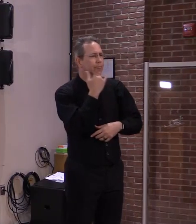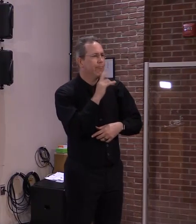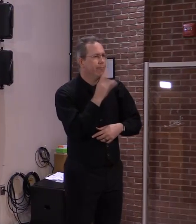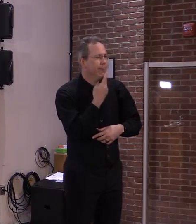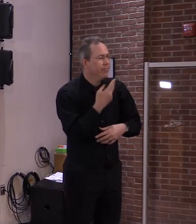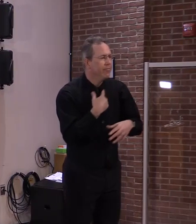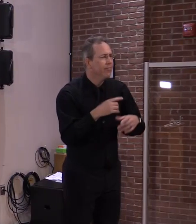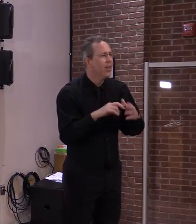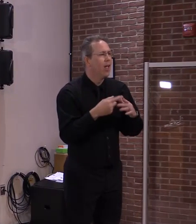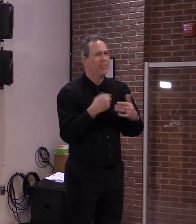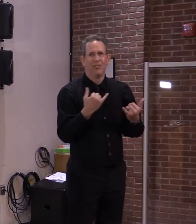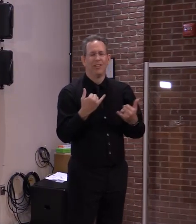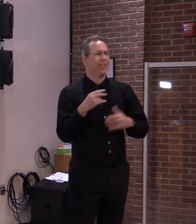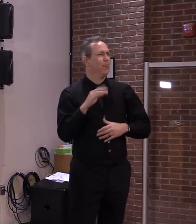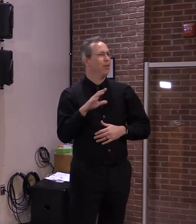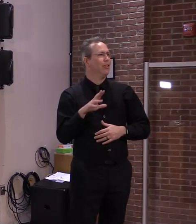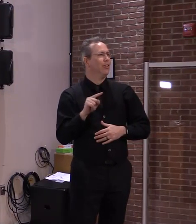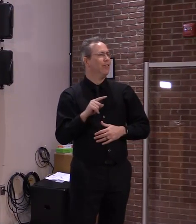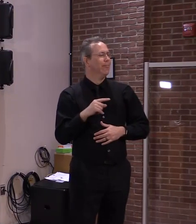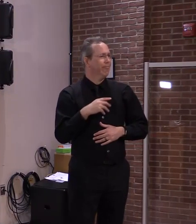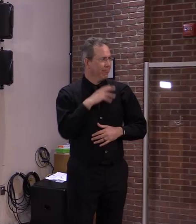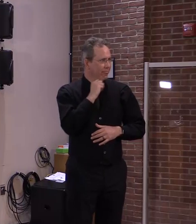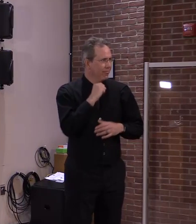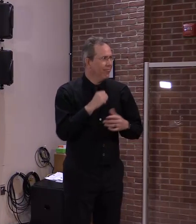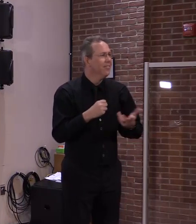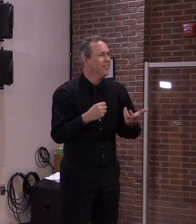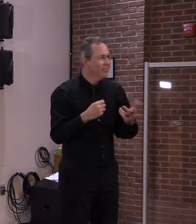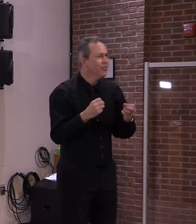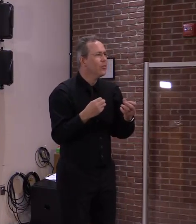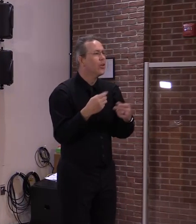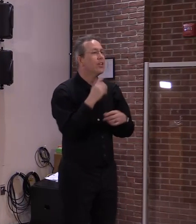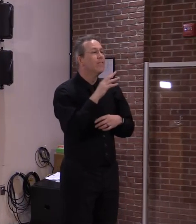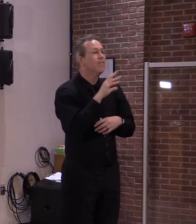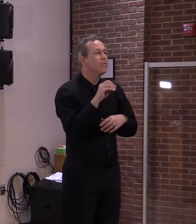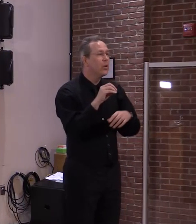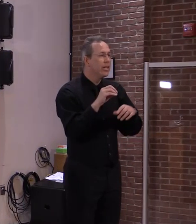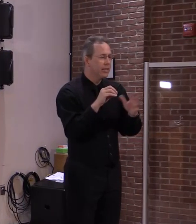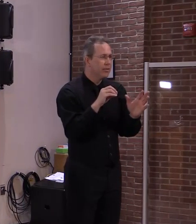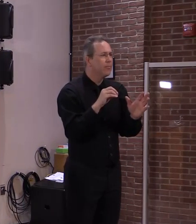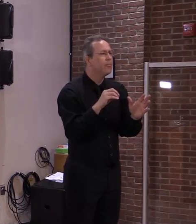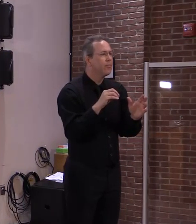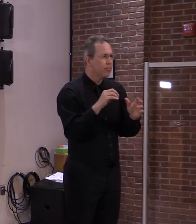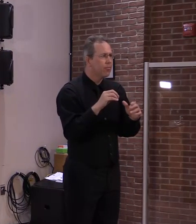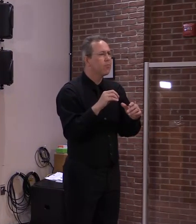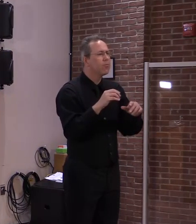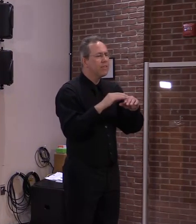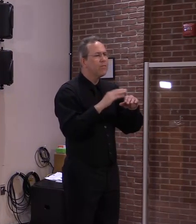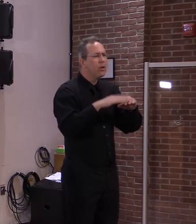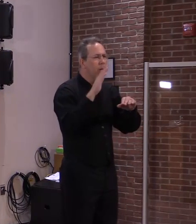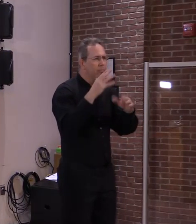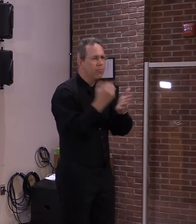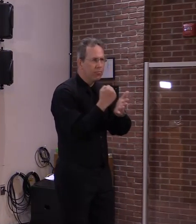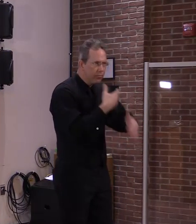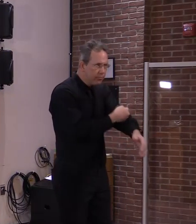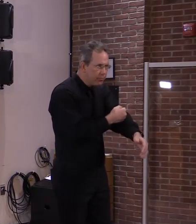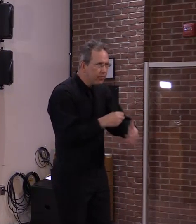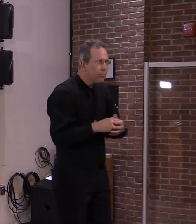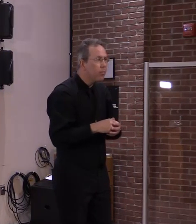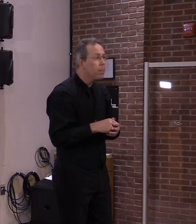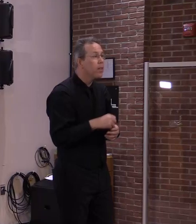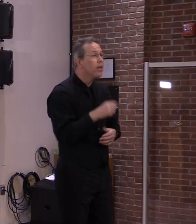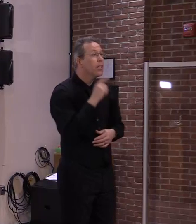track of time. 40 plus will start on April 5th, and 30 plus will start